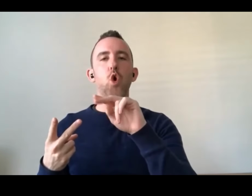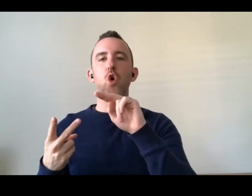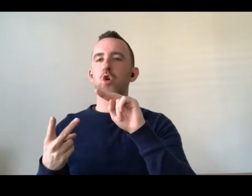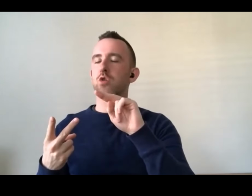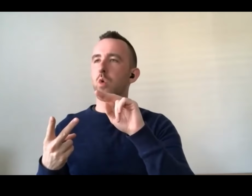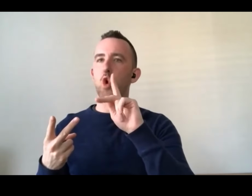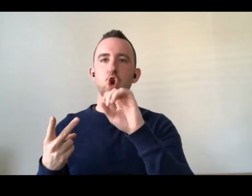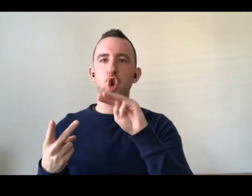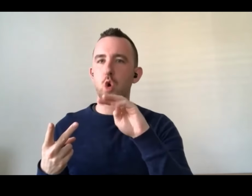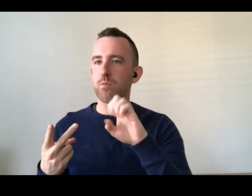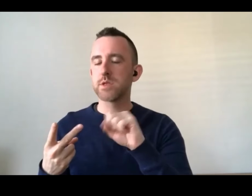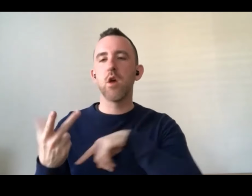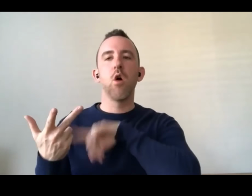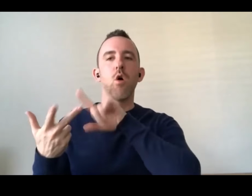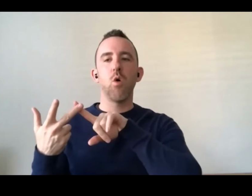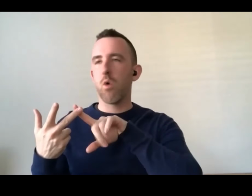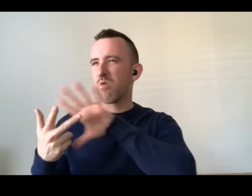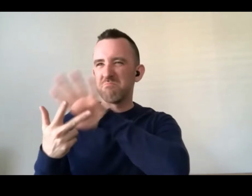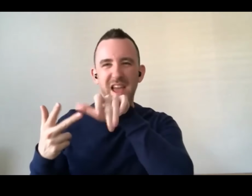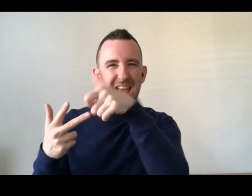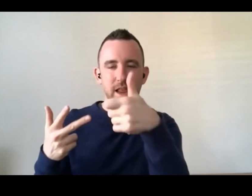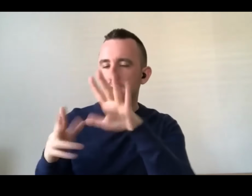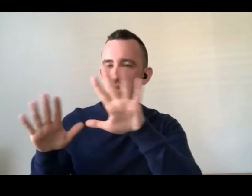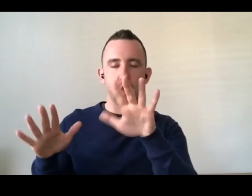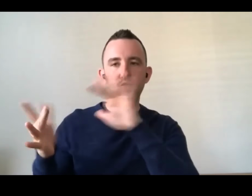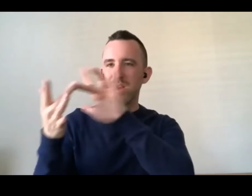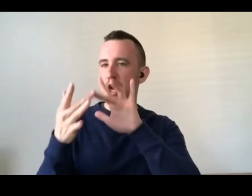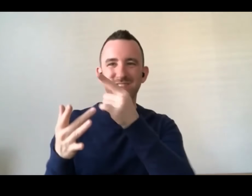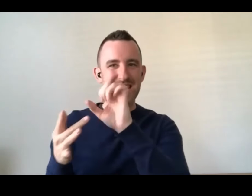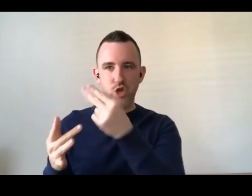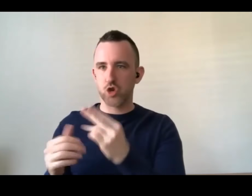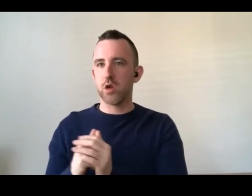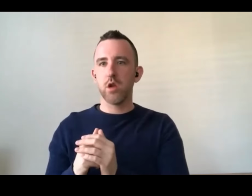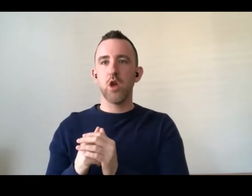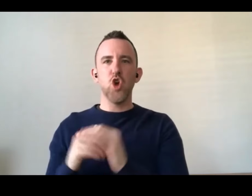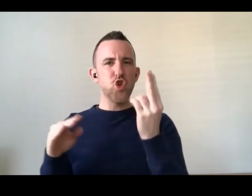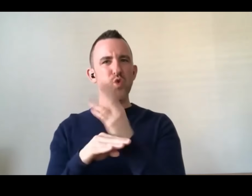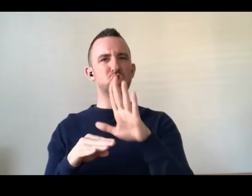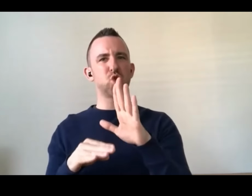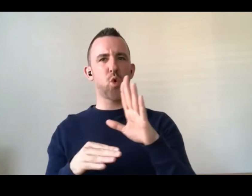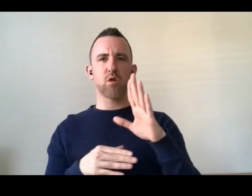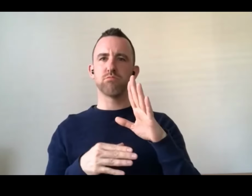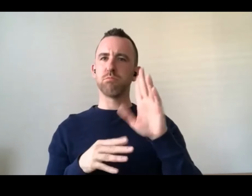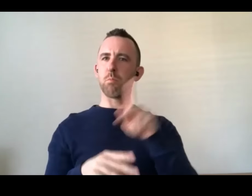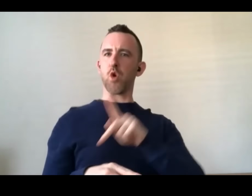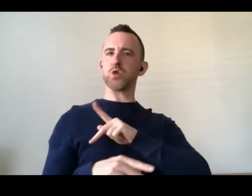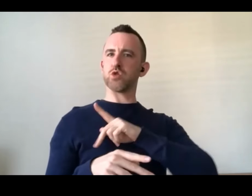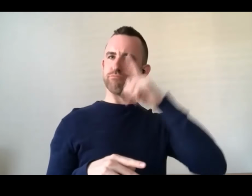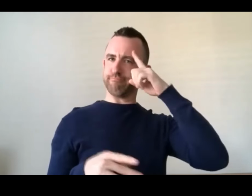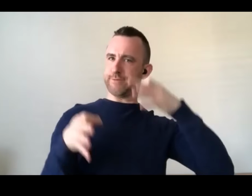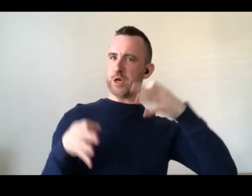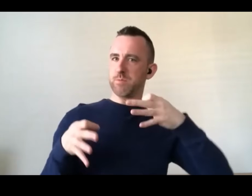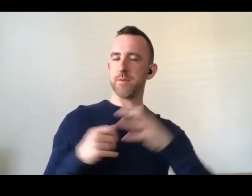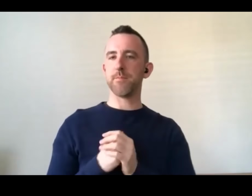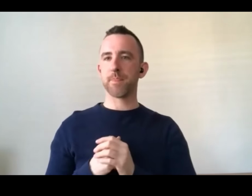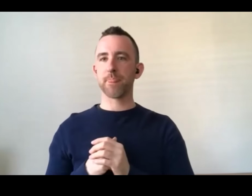requests to modify or fit your circumstances, or if it's okay to do something else instead. Use your judgment. I can unequivocally